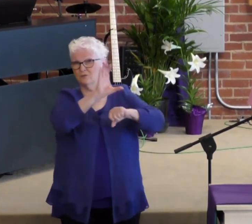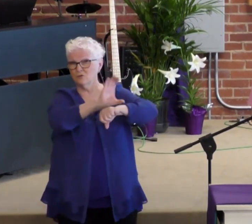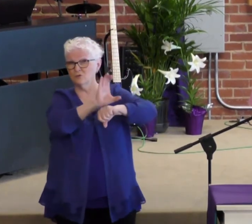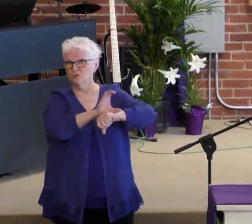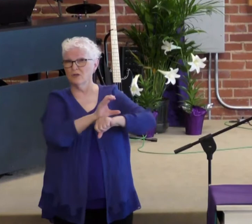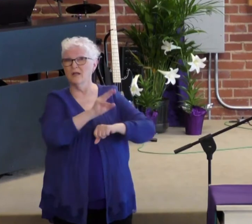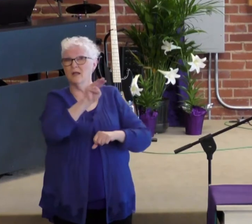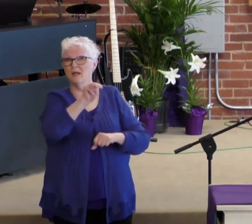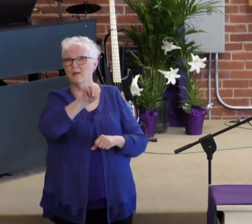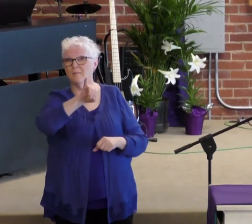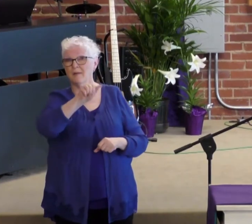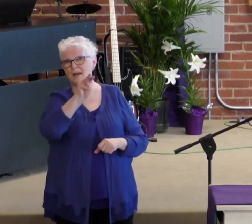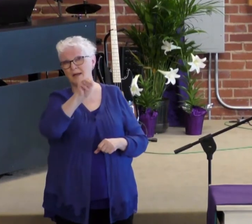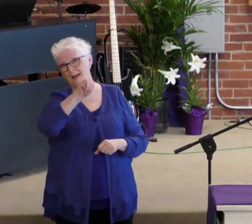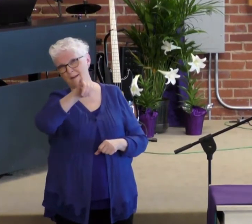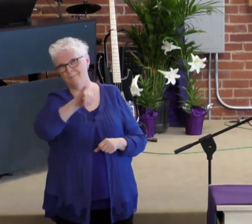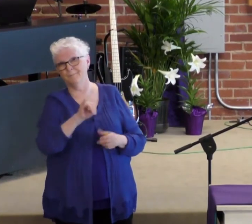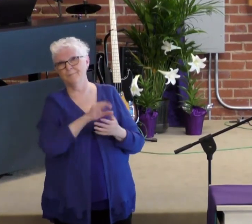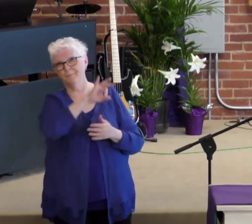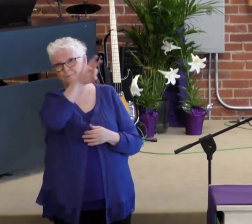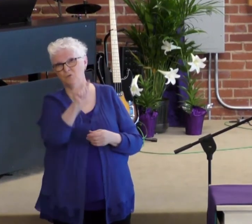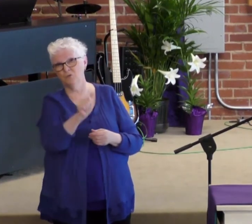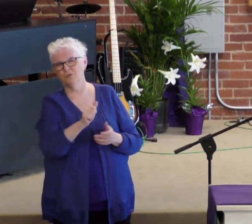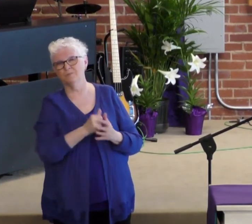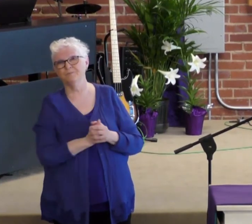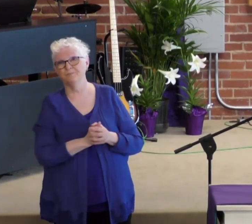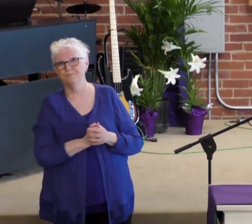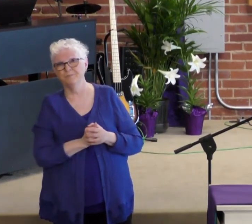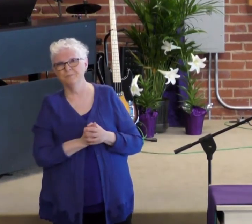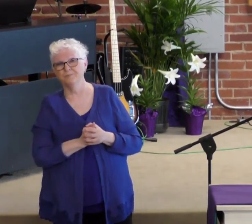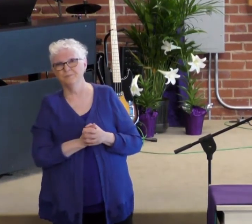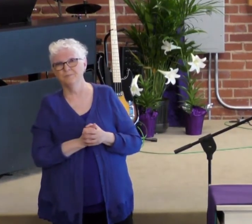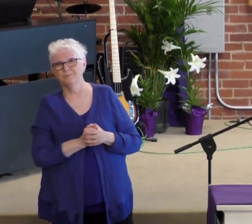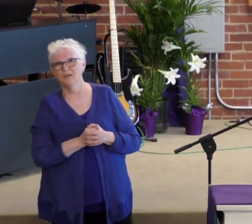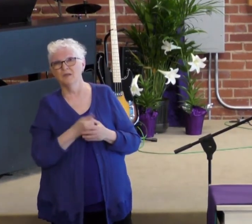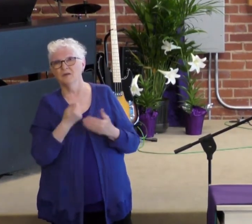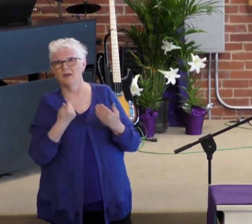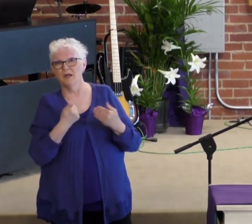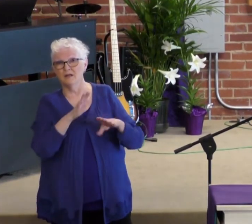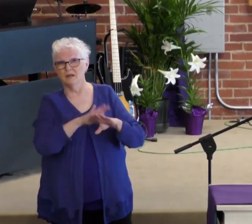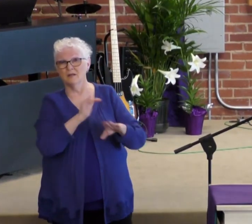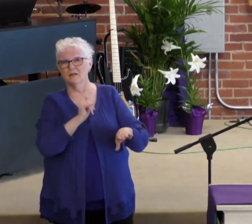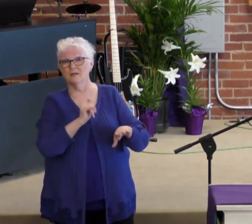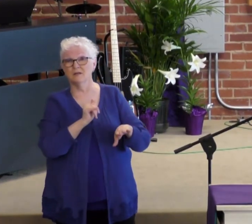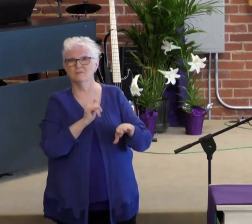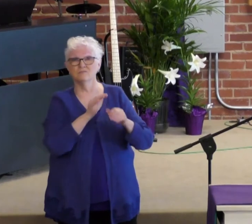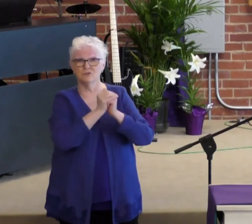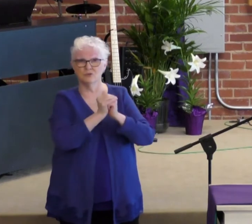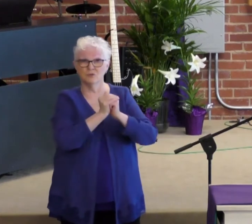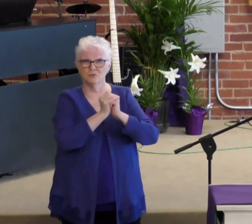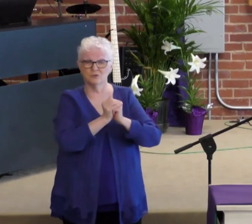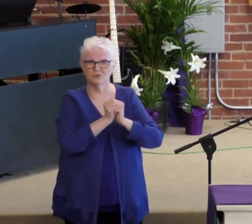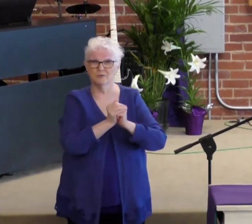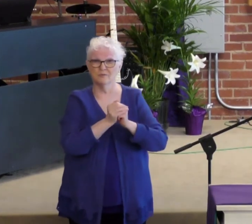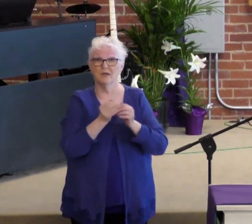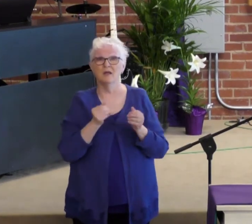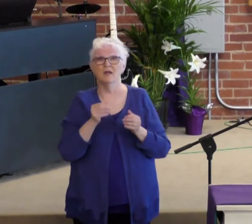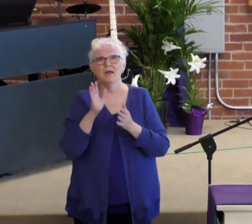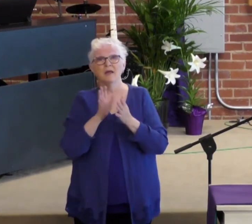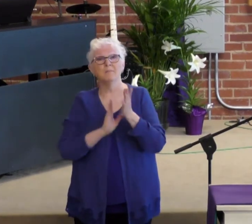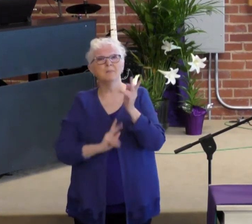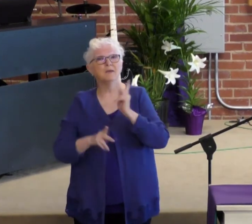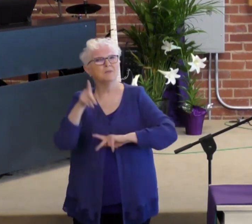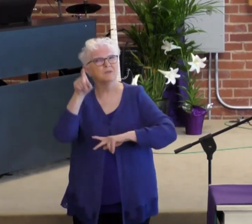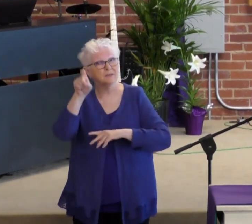was, I still remember those days fondly, but we had a call to worship for so long that said, people need the